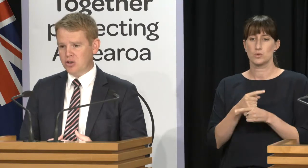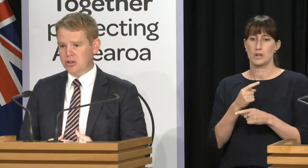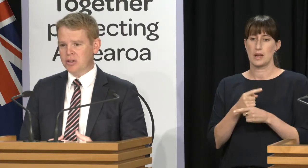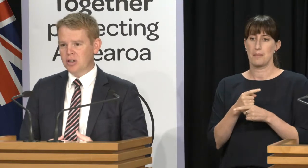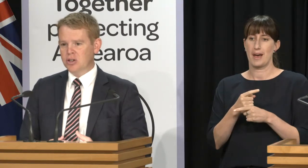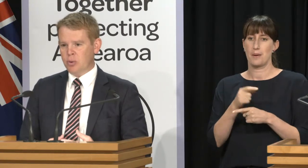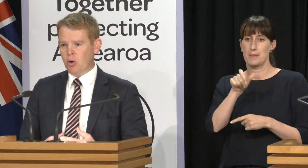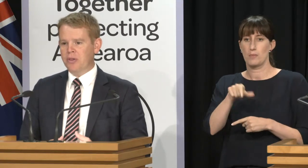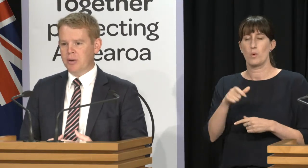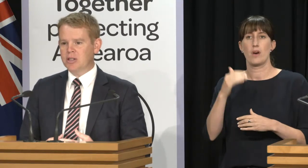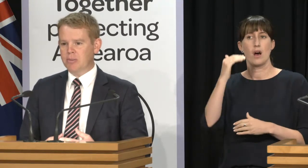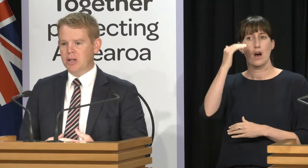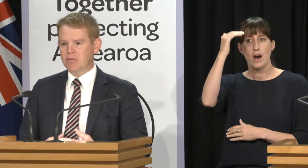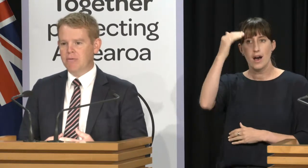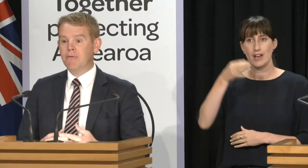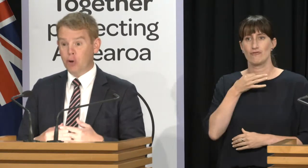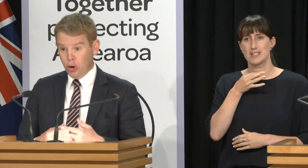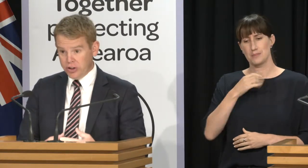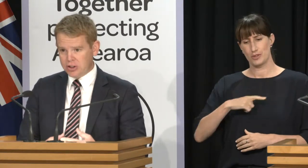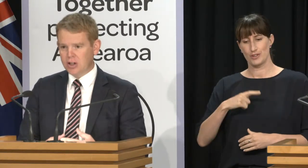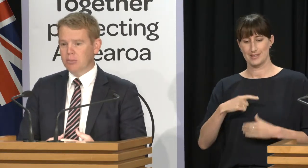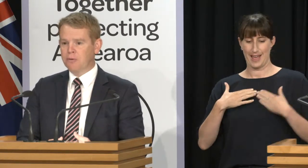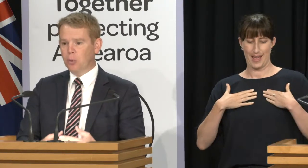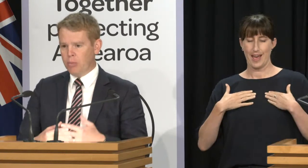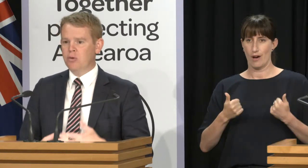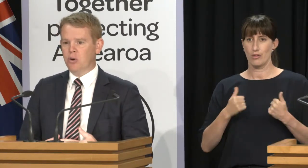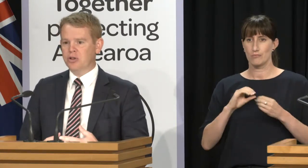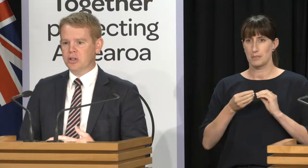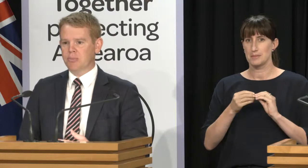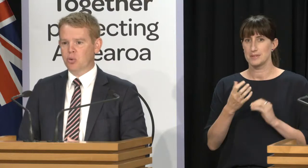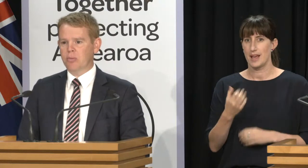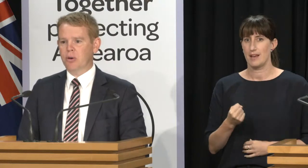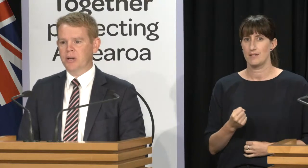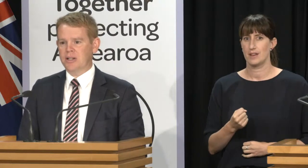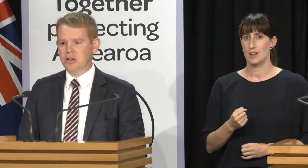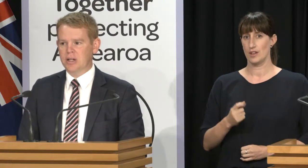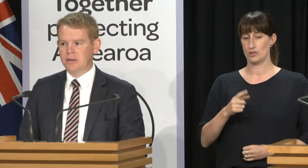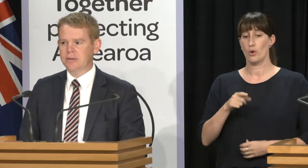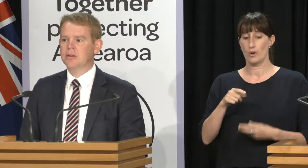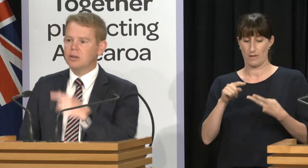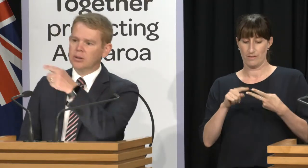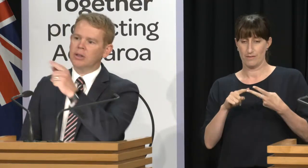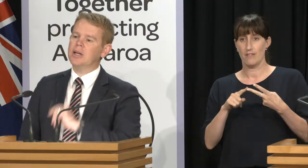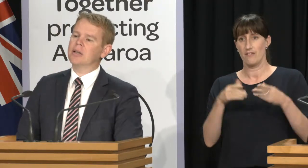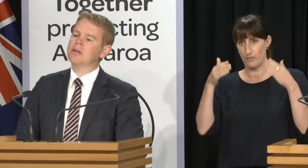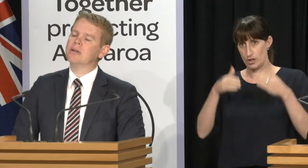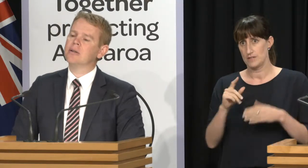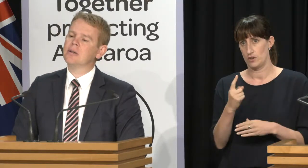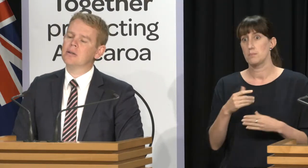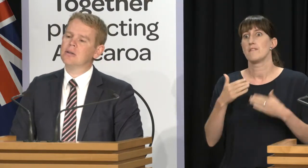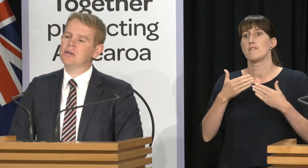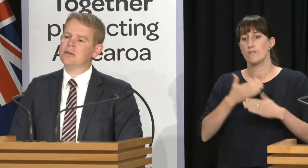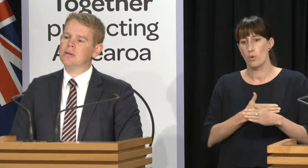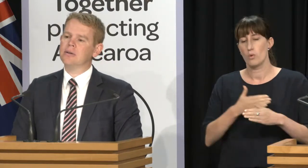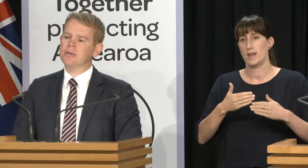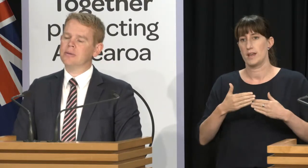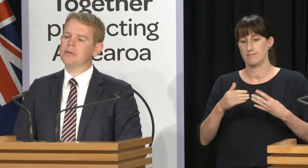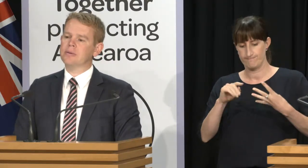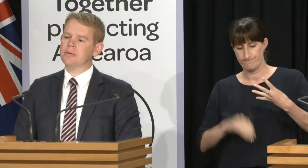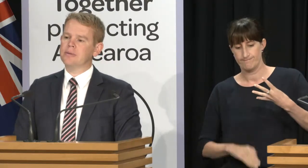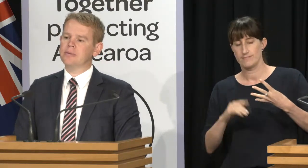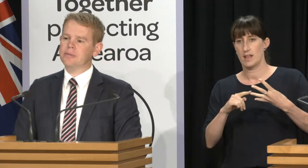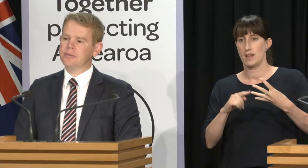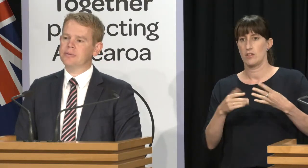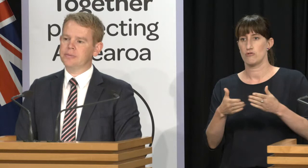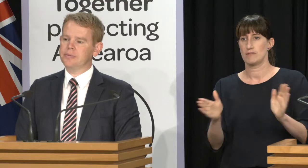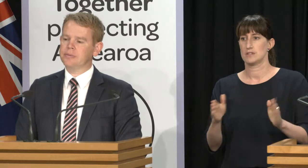health conditions. So we want them to be first before we move on to the broader population there. On from July, and I